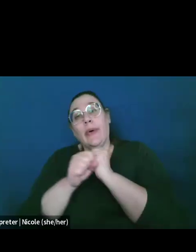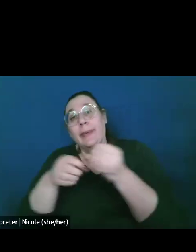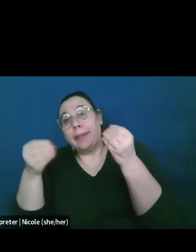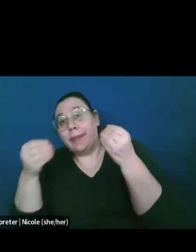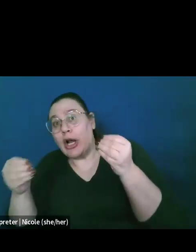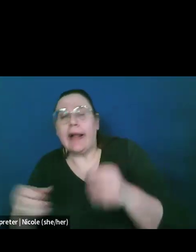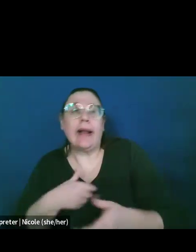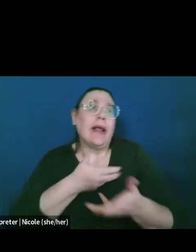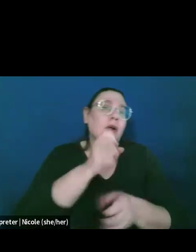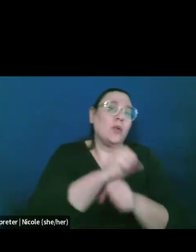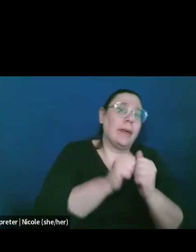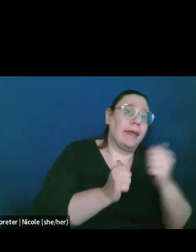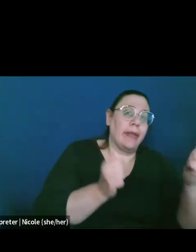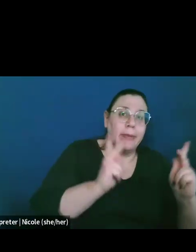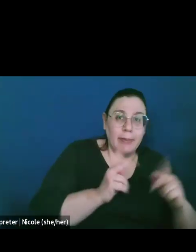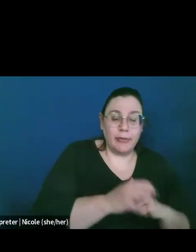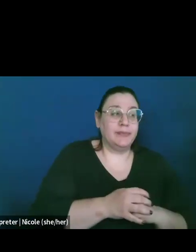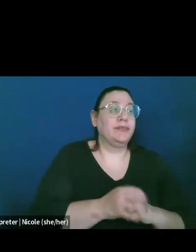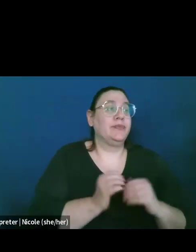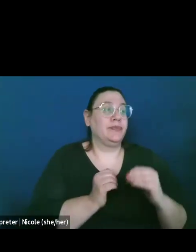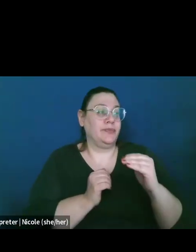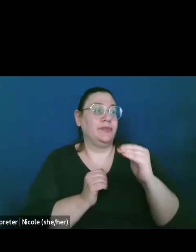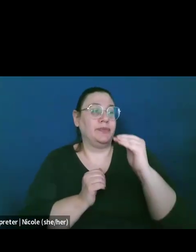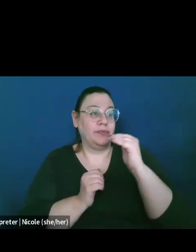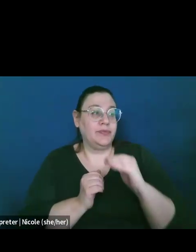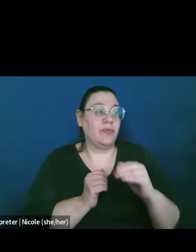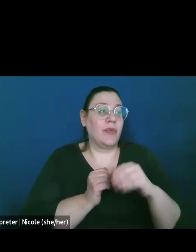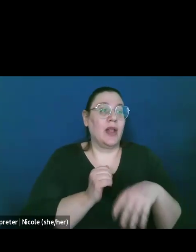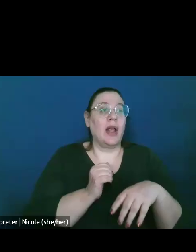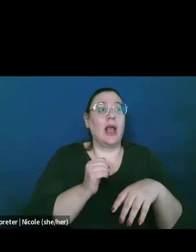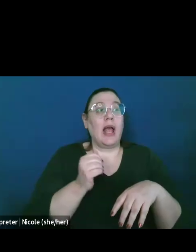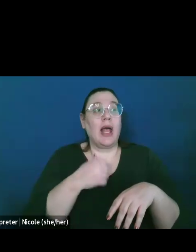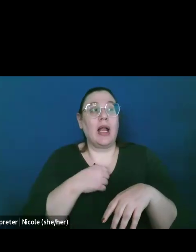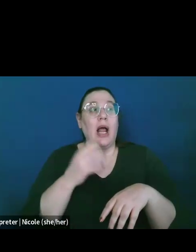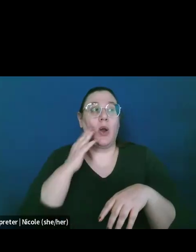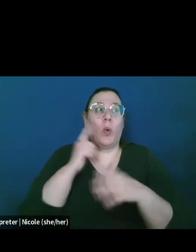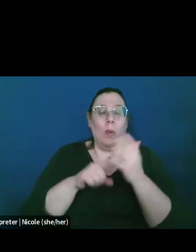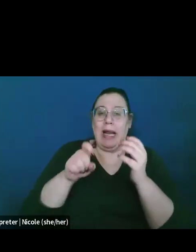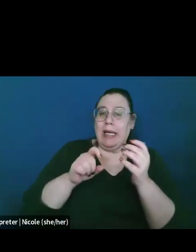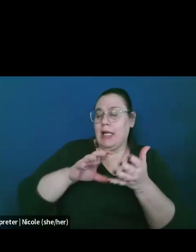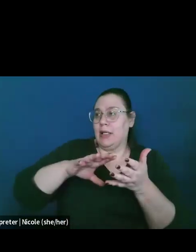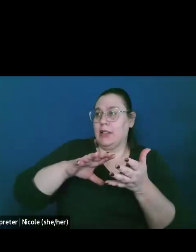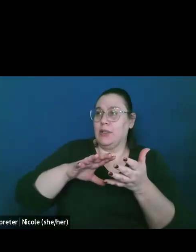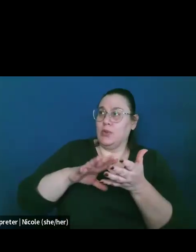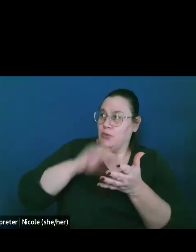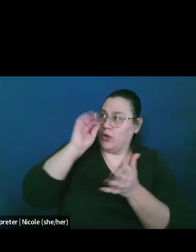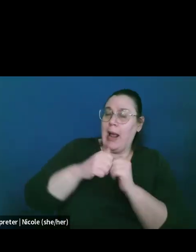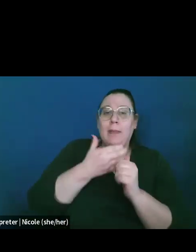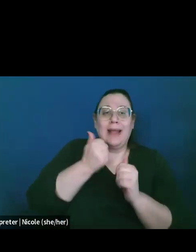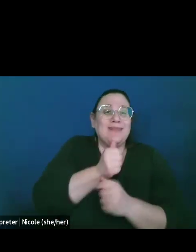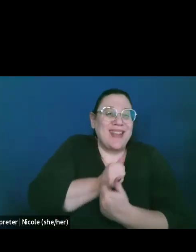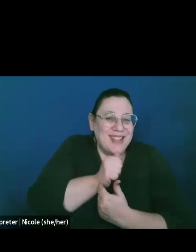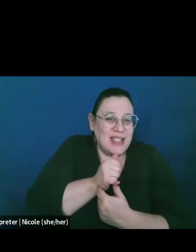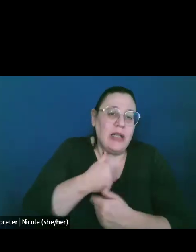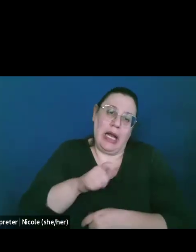other folks. We also learned patience, although that's one I personally need to work on, and how to work with a long project. We know how long things can